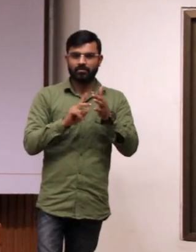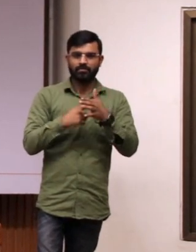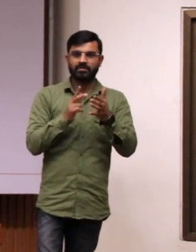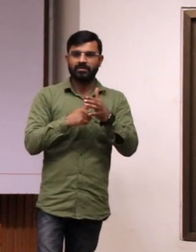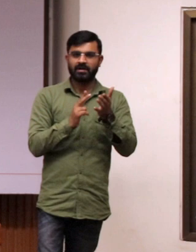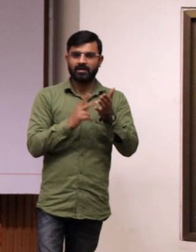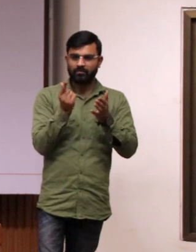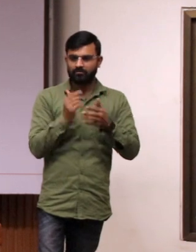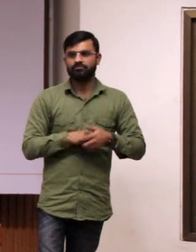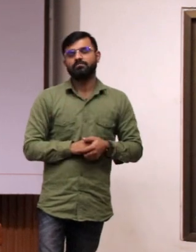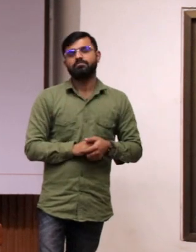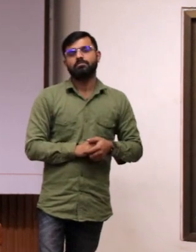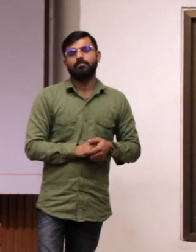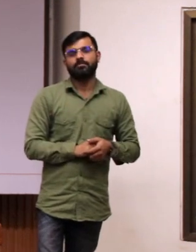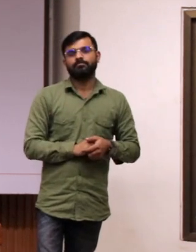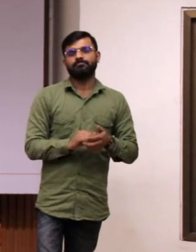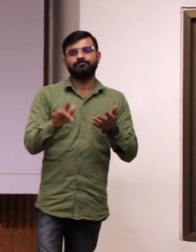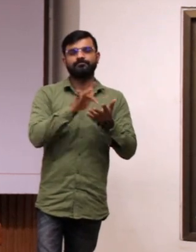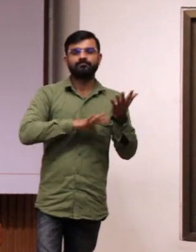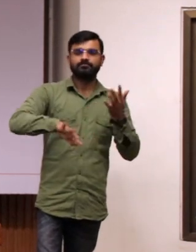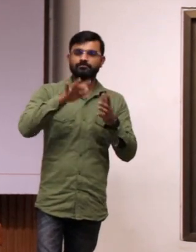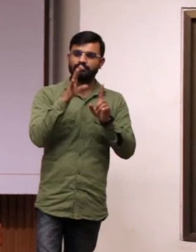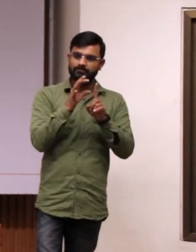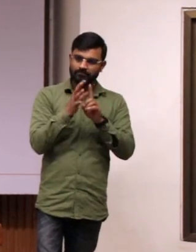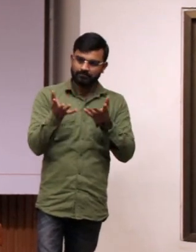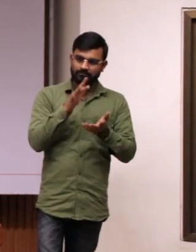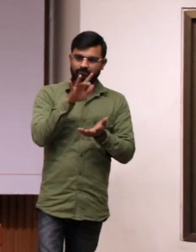JNU. It's coming in, you know, it can come in your central Delhi.